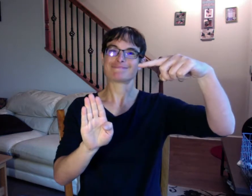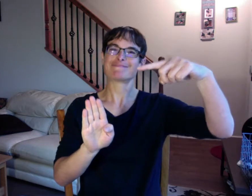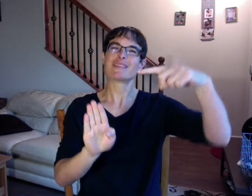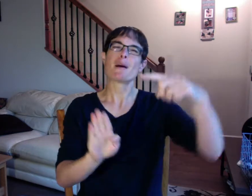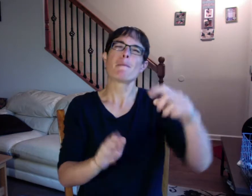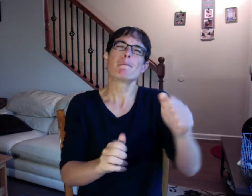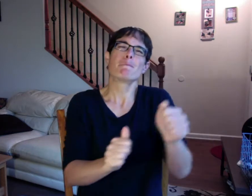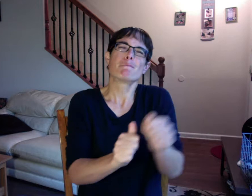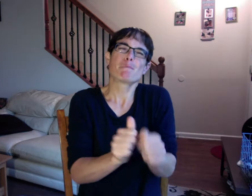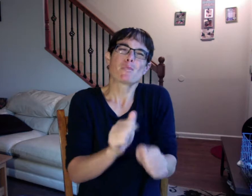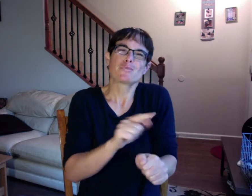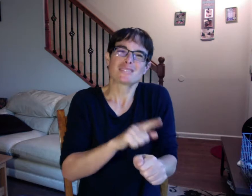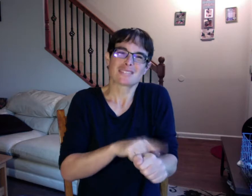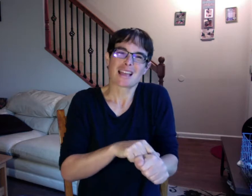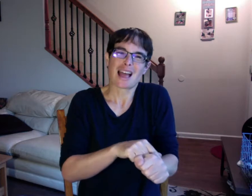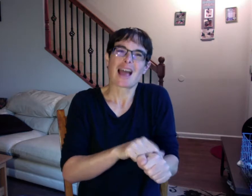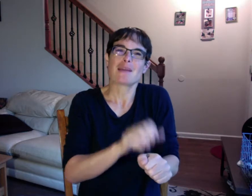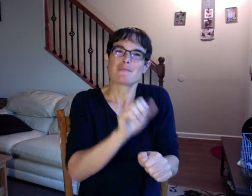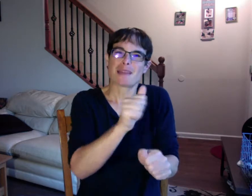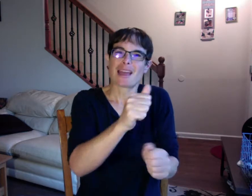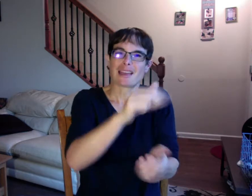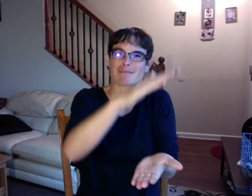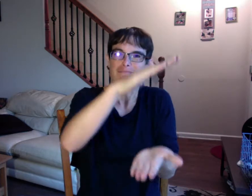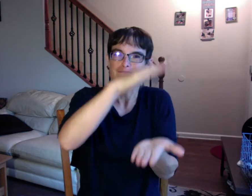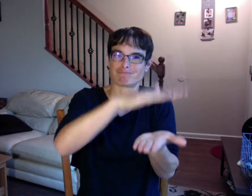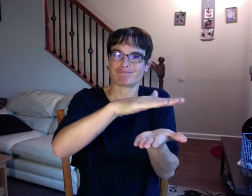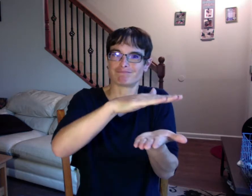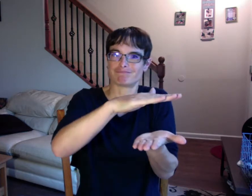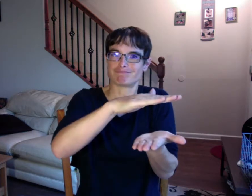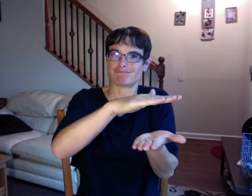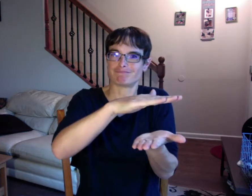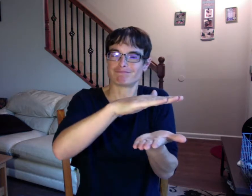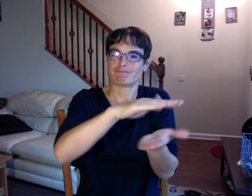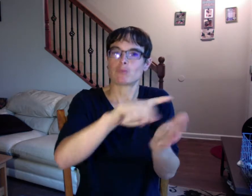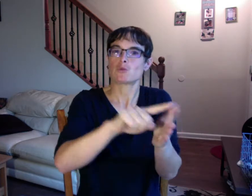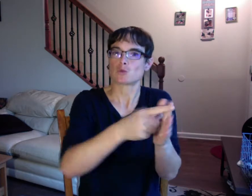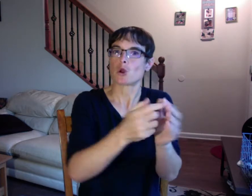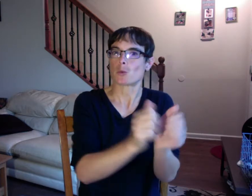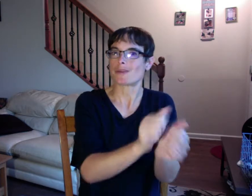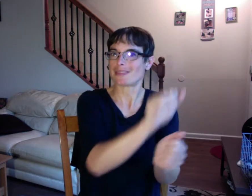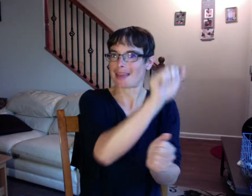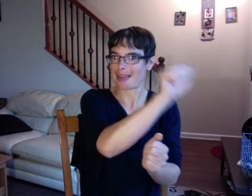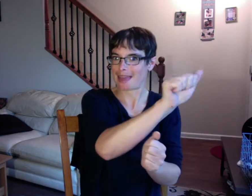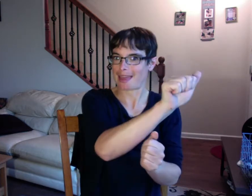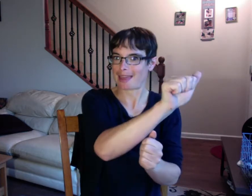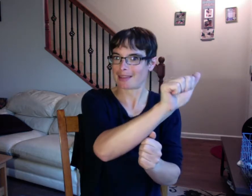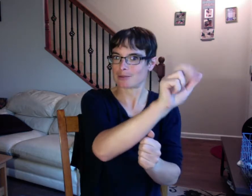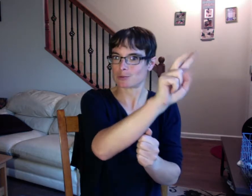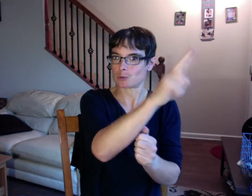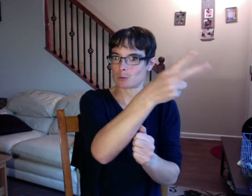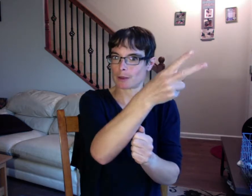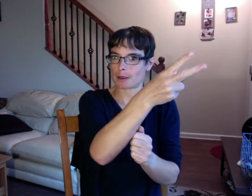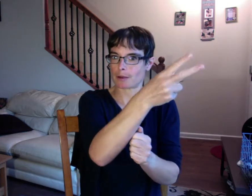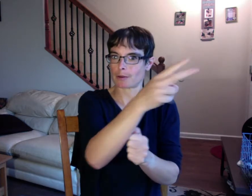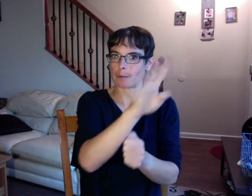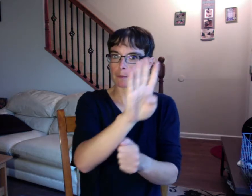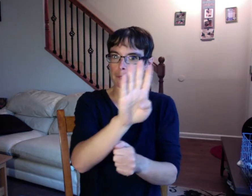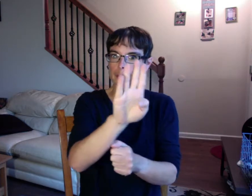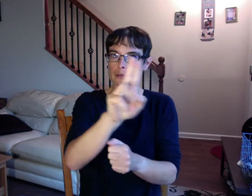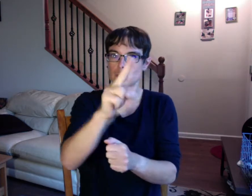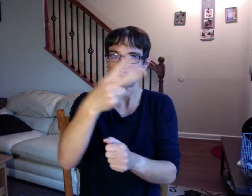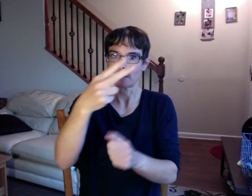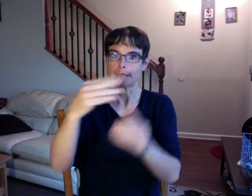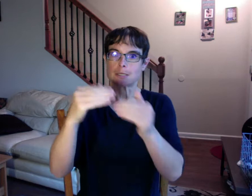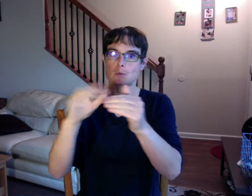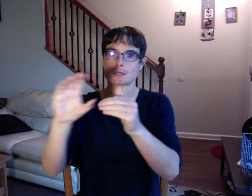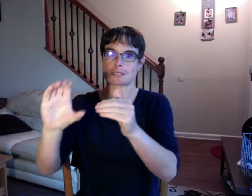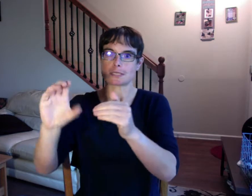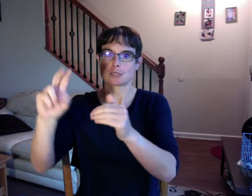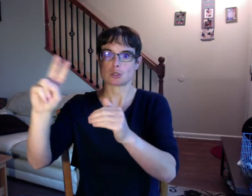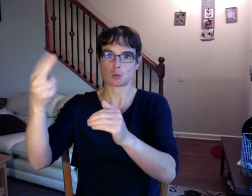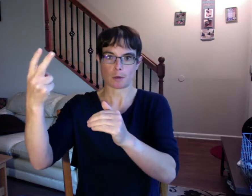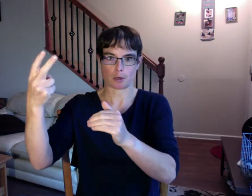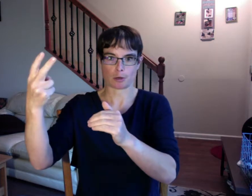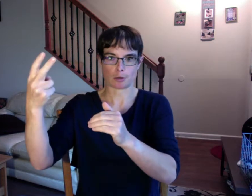side, so you always want to list the shortest side first. It's a squared plus b squared equals c squared. And if you take a look at these